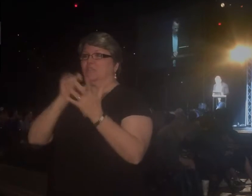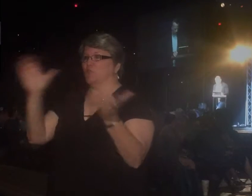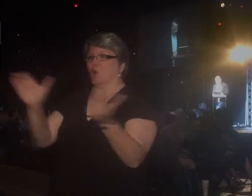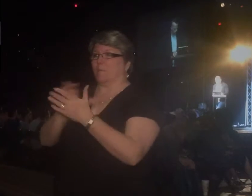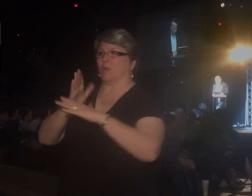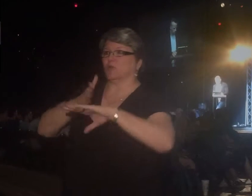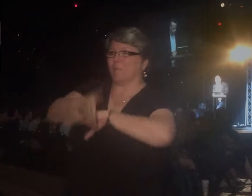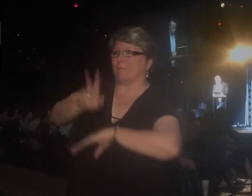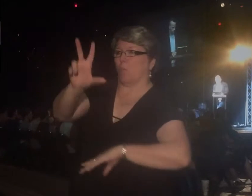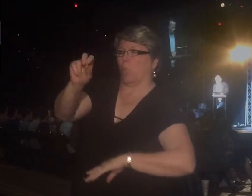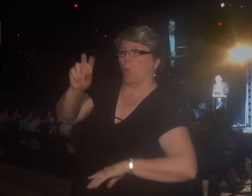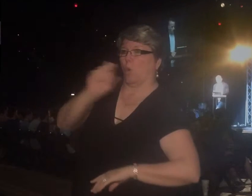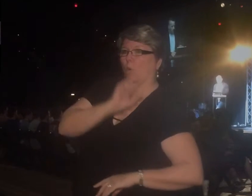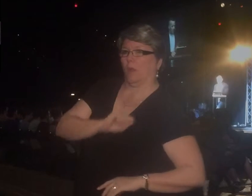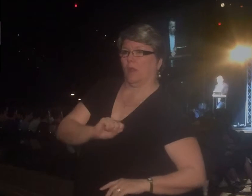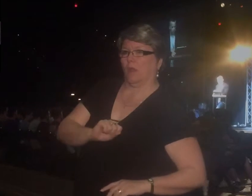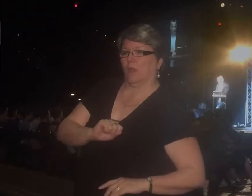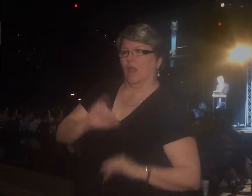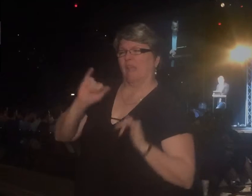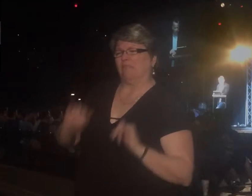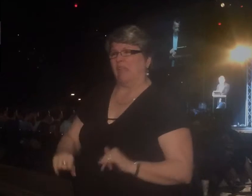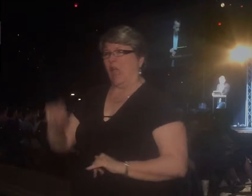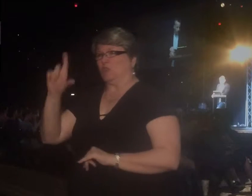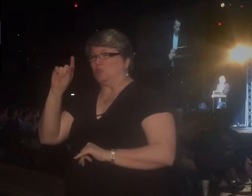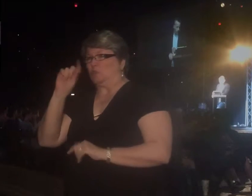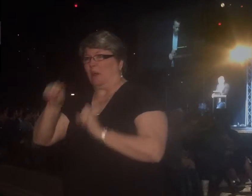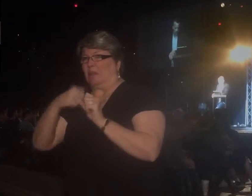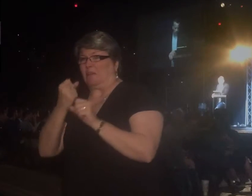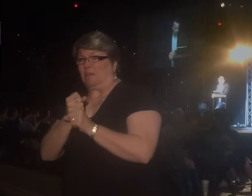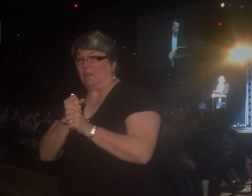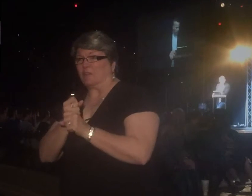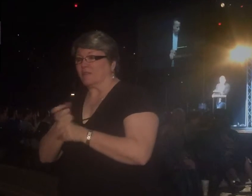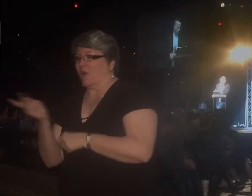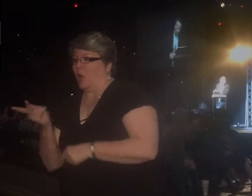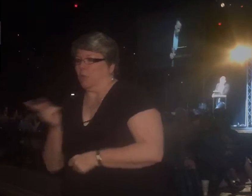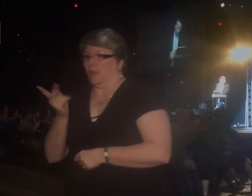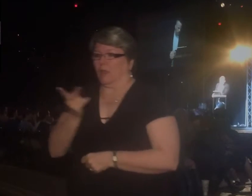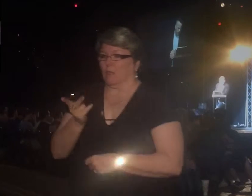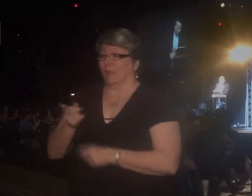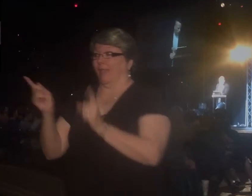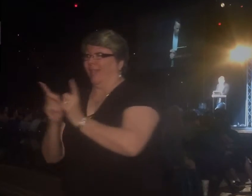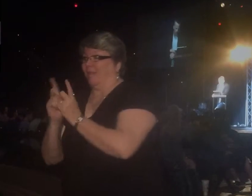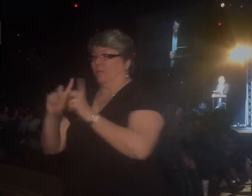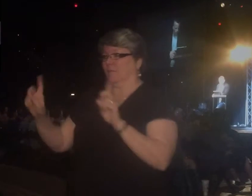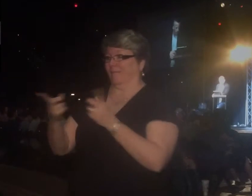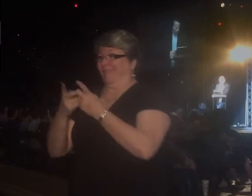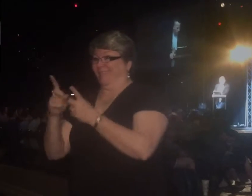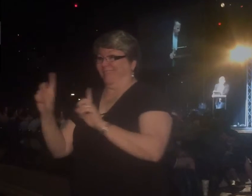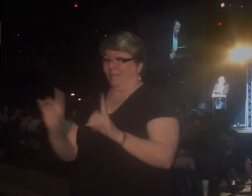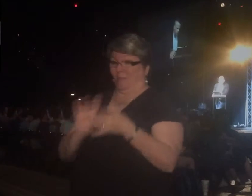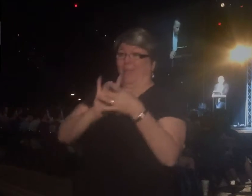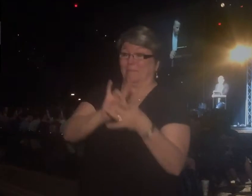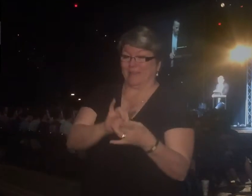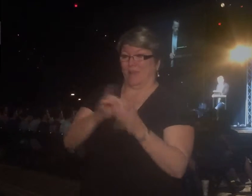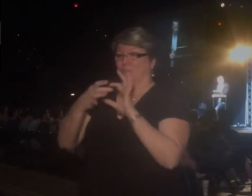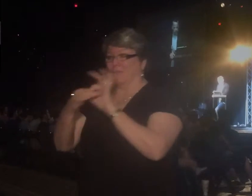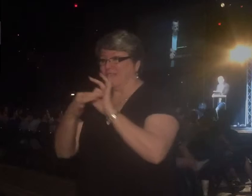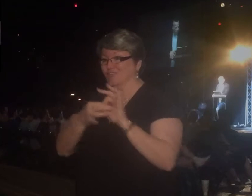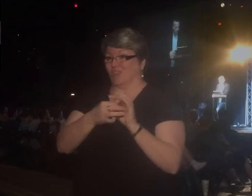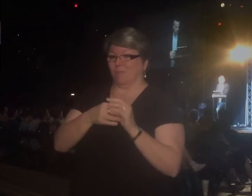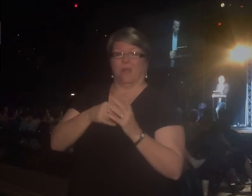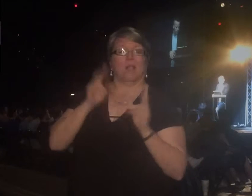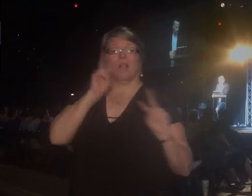30. That's 2 decades of coupling, uncoupling, hooking up, relationships,